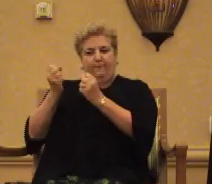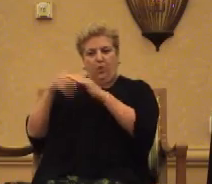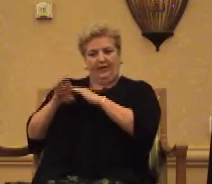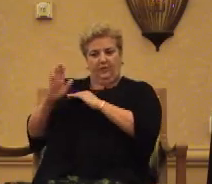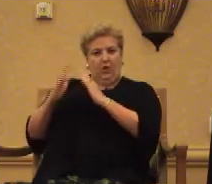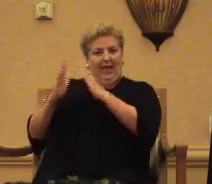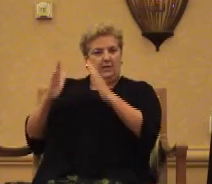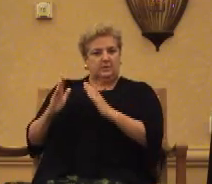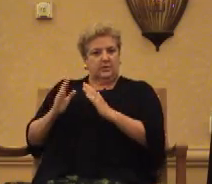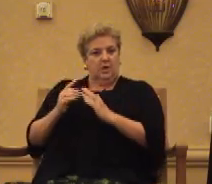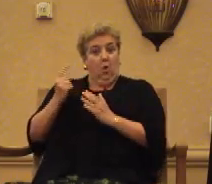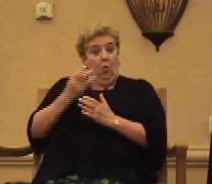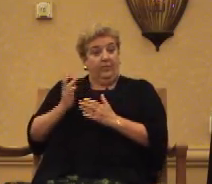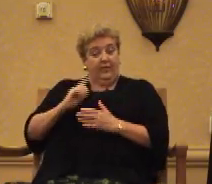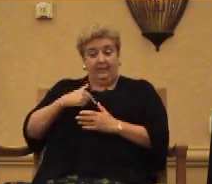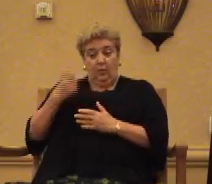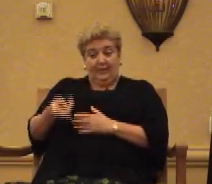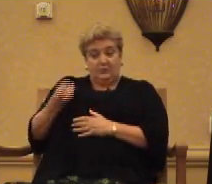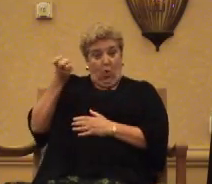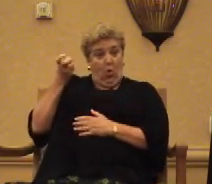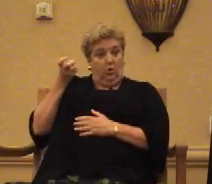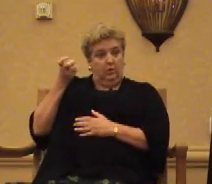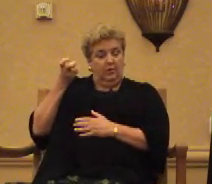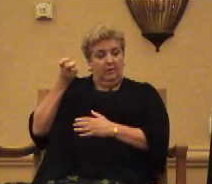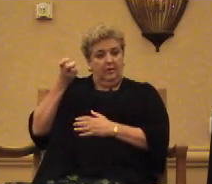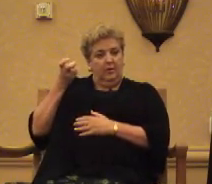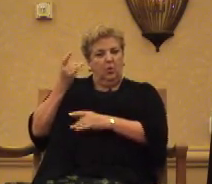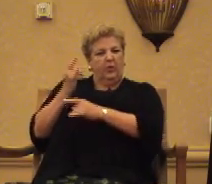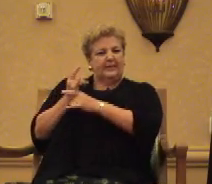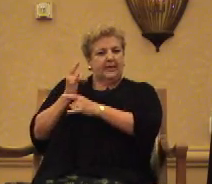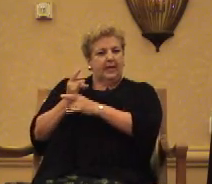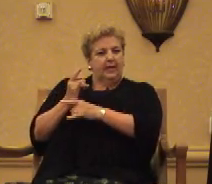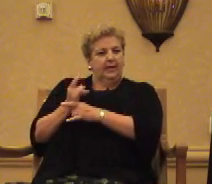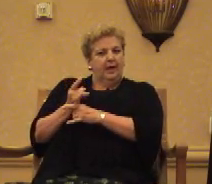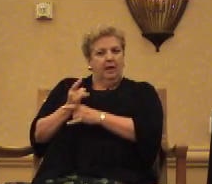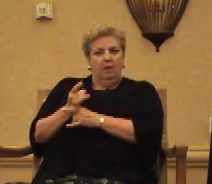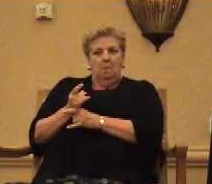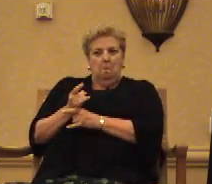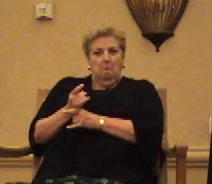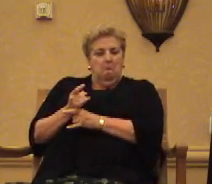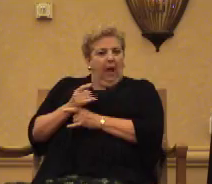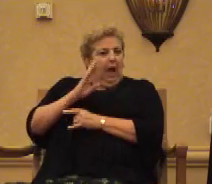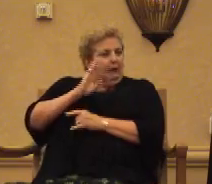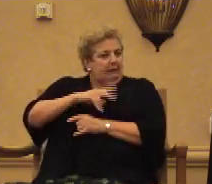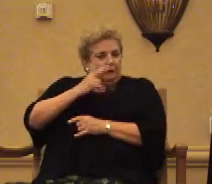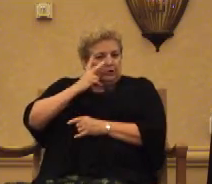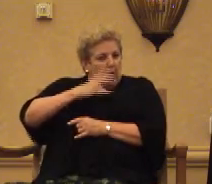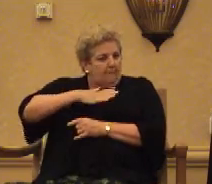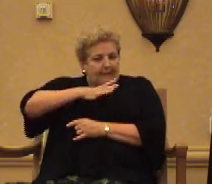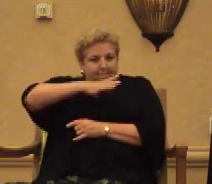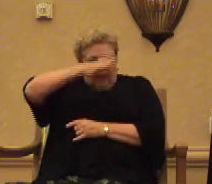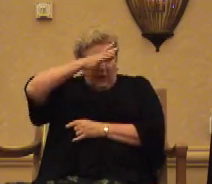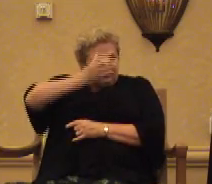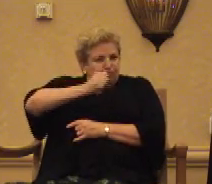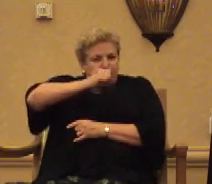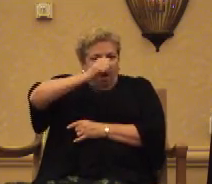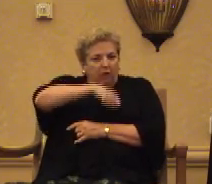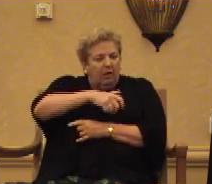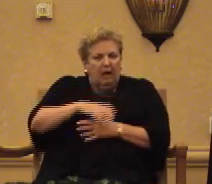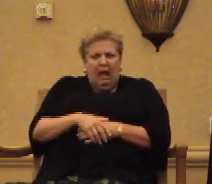some bottles of whiskey, and I didn't know nothing about it. I had never seen my parents drunk. Looking back, I don't even think